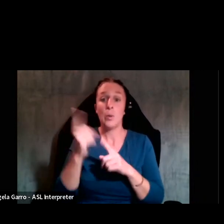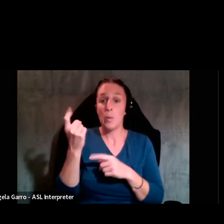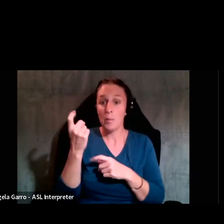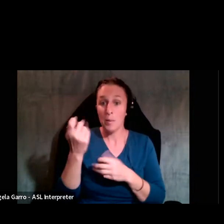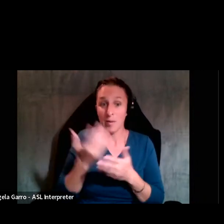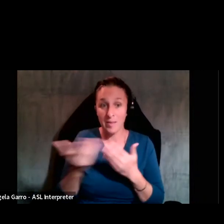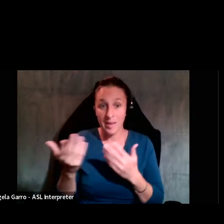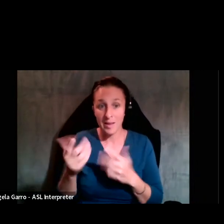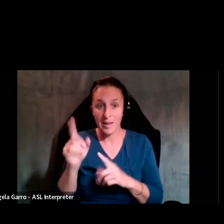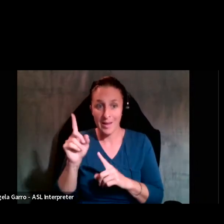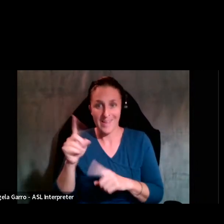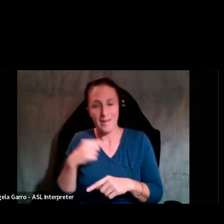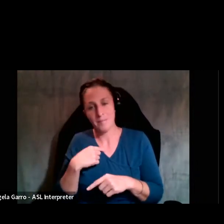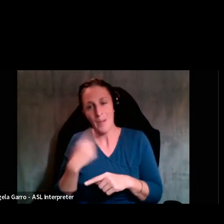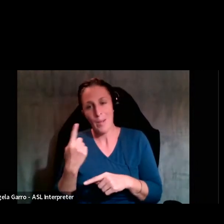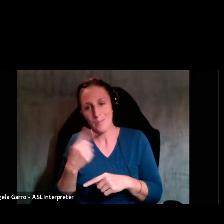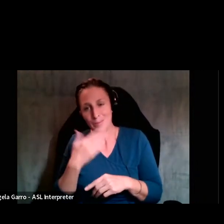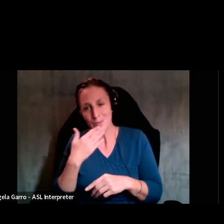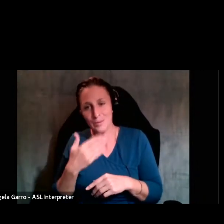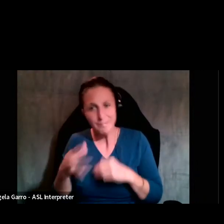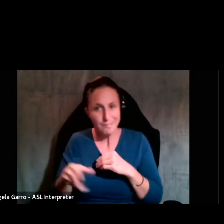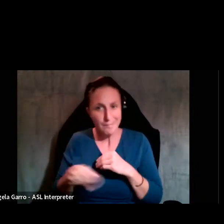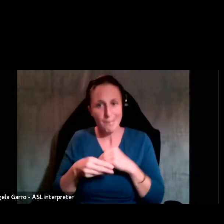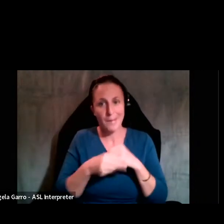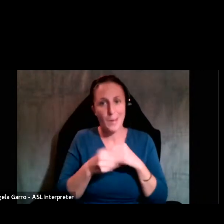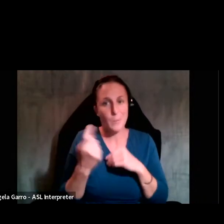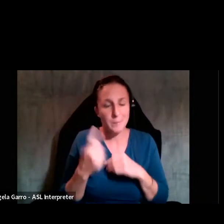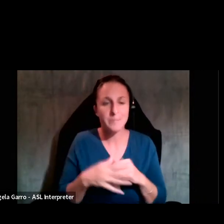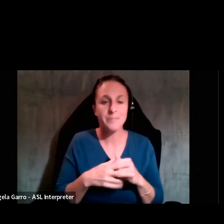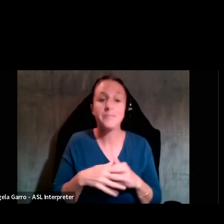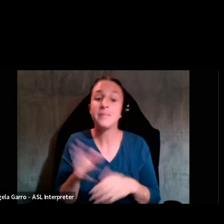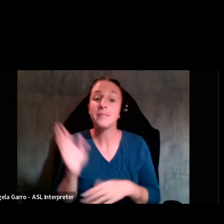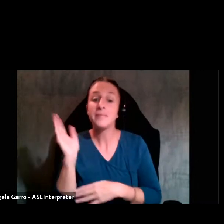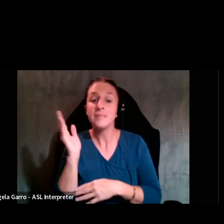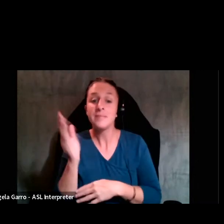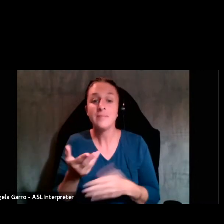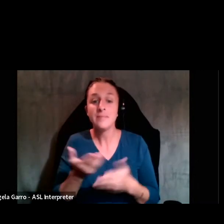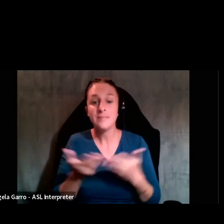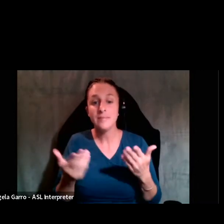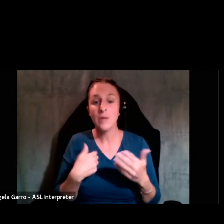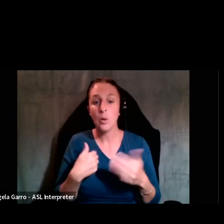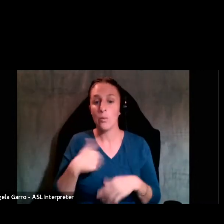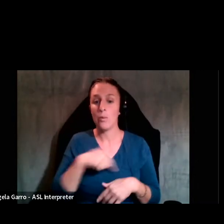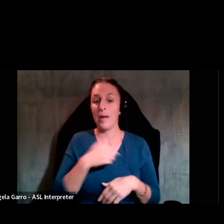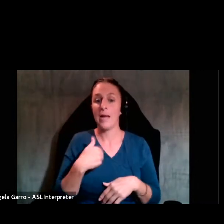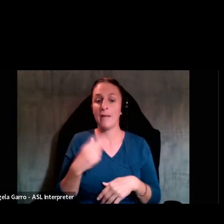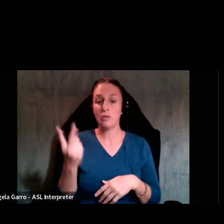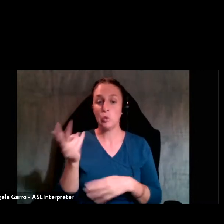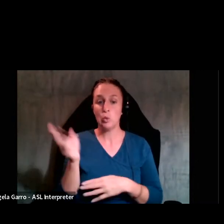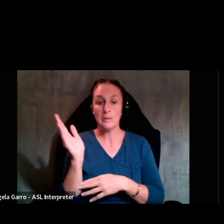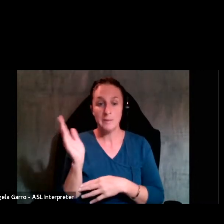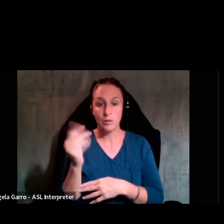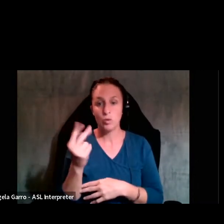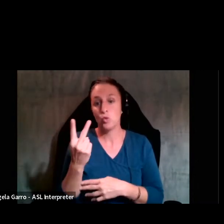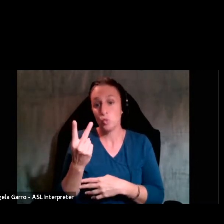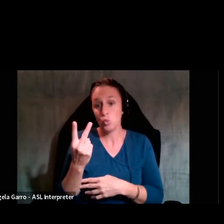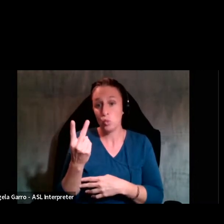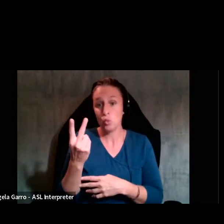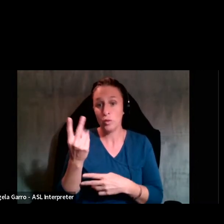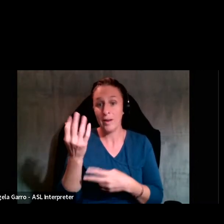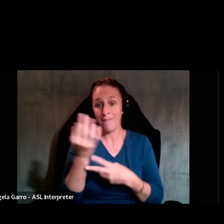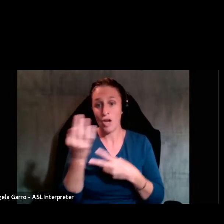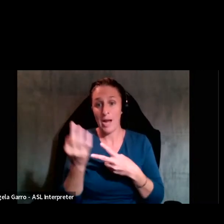good at that, right? One more thing. The speaker series. So we've had two of the speakers, 2 of the Fridays out of the 4. We have 2